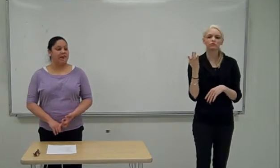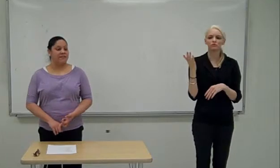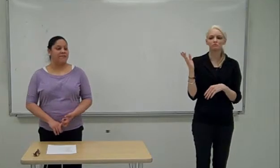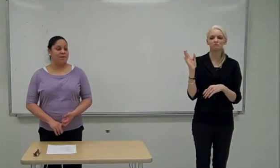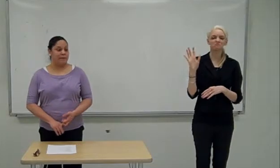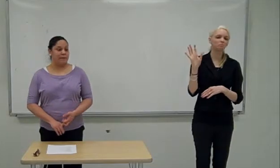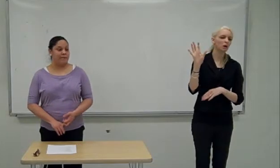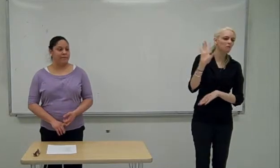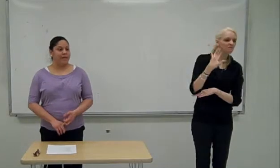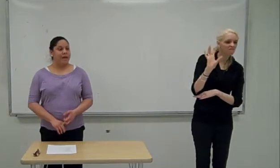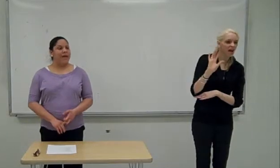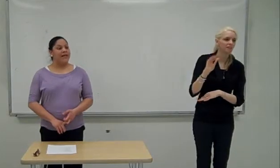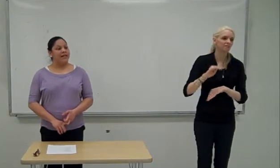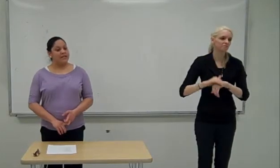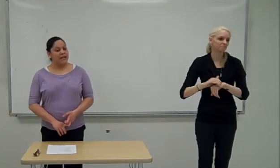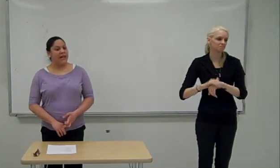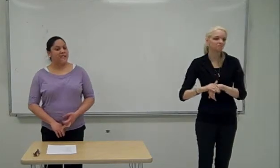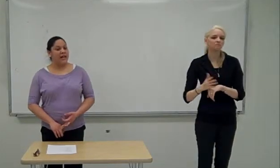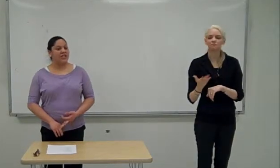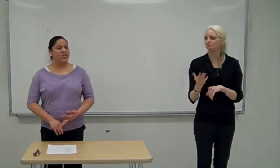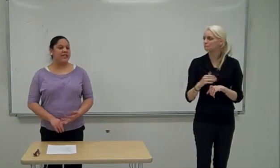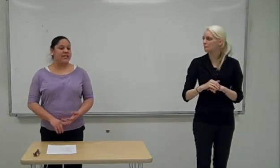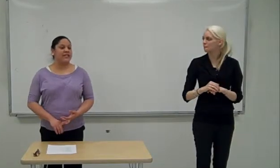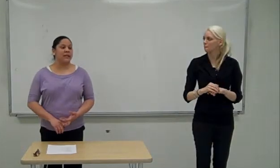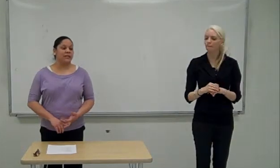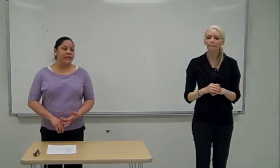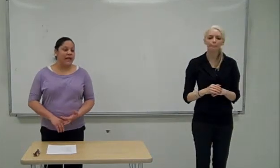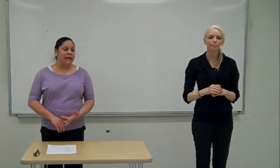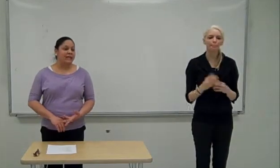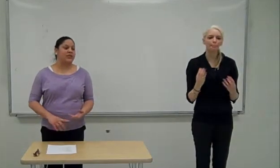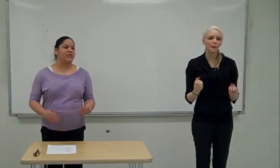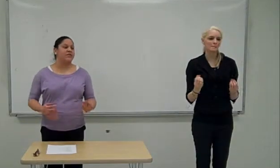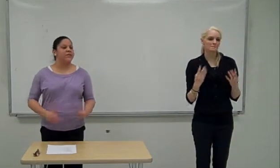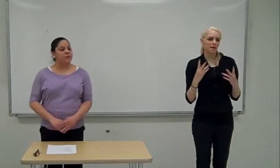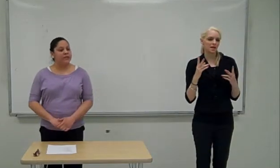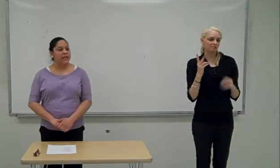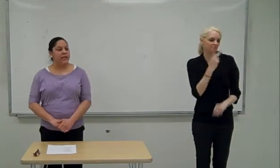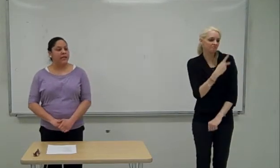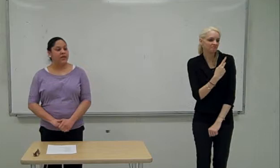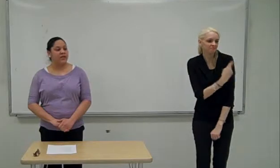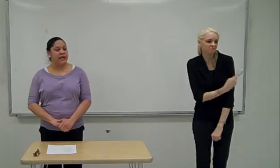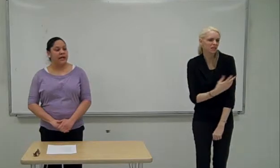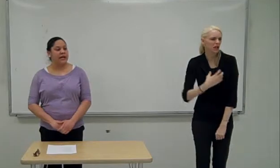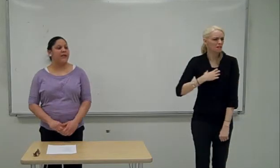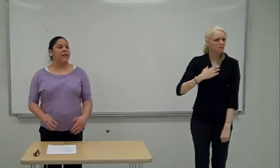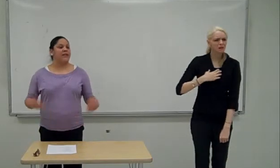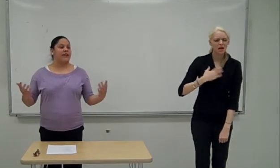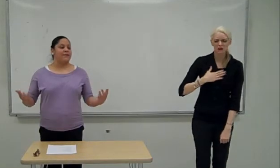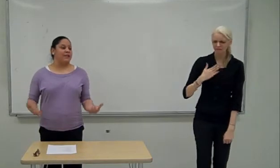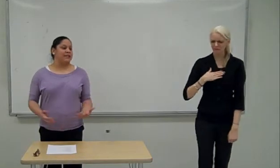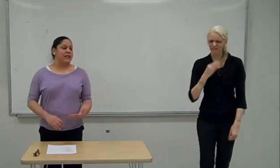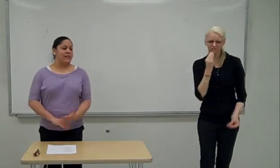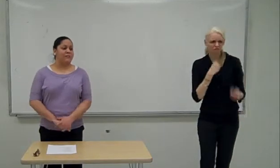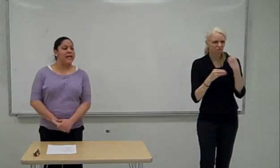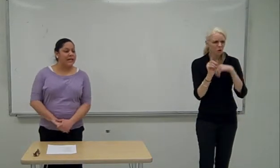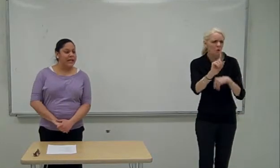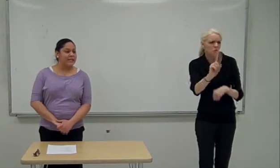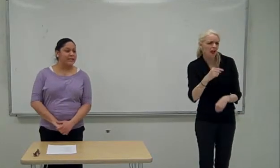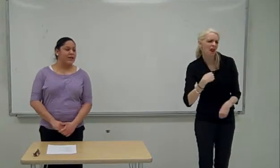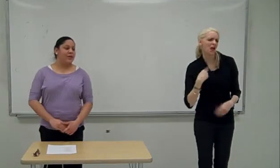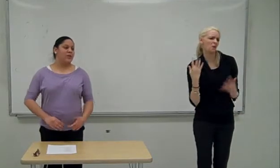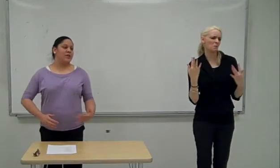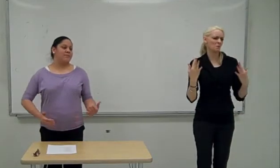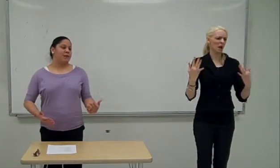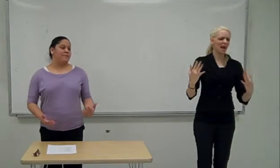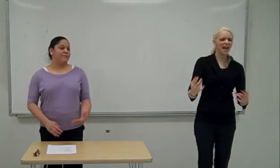about 5 p.m. Because a lot of patients tend to complain that their food didn't come in on time, they've waited 10